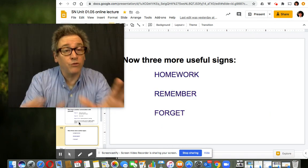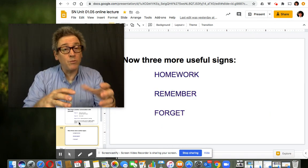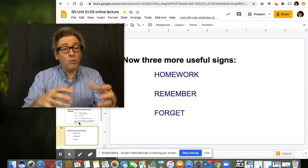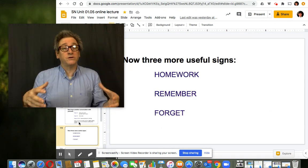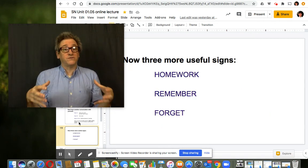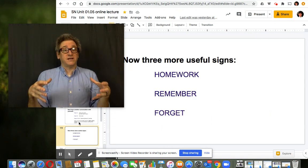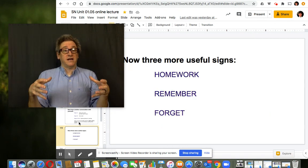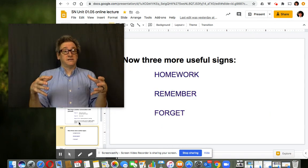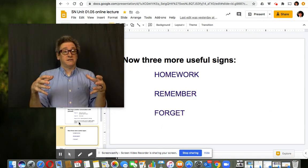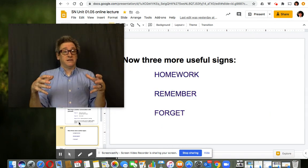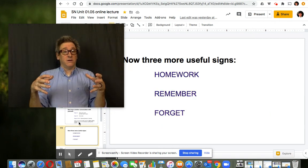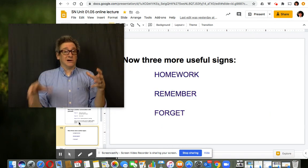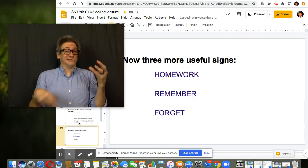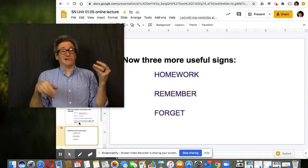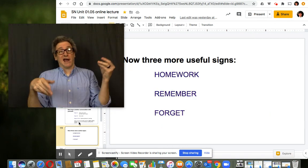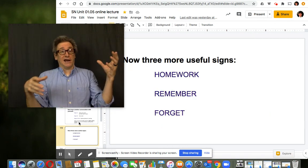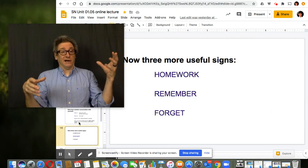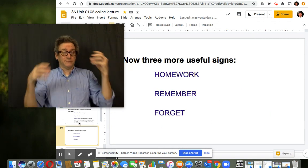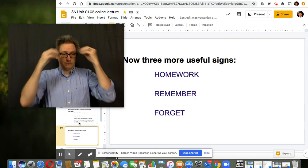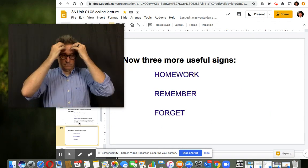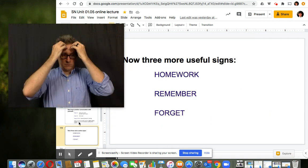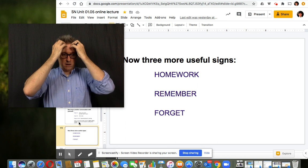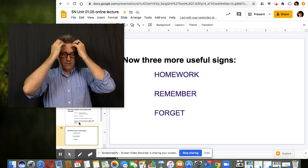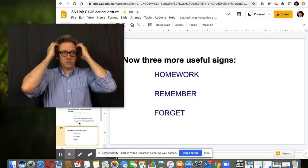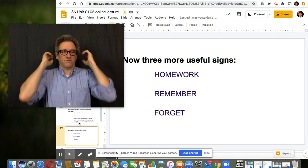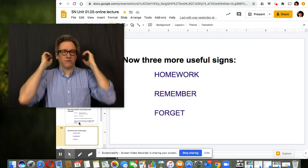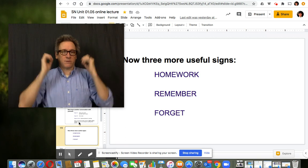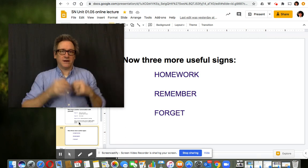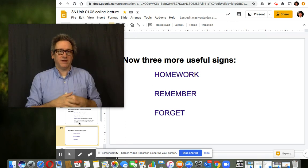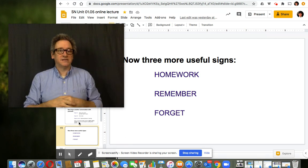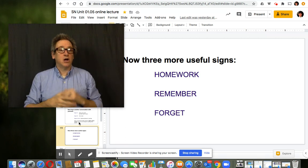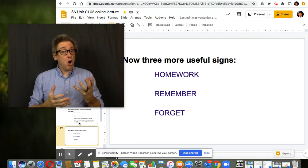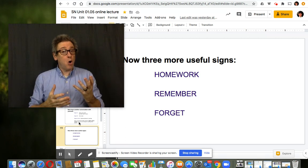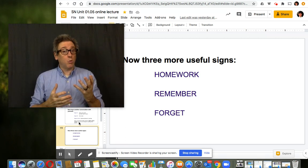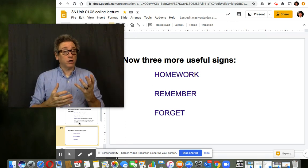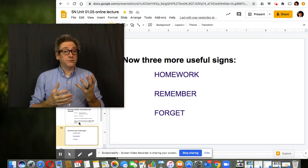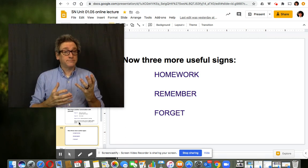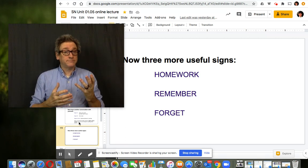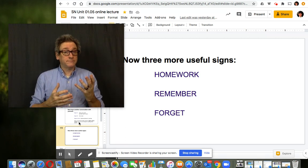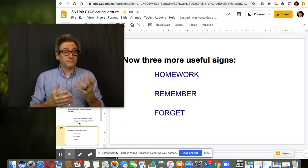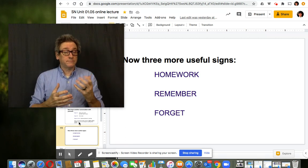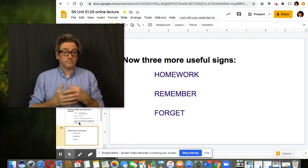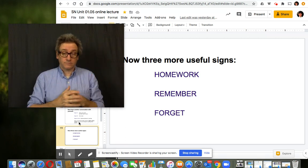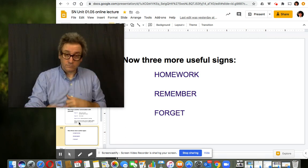So three more useful signs that we're going to start adding as sort of a random thing is homework.